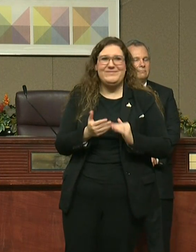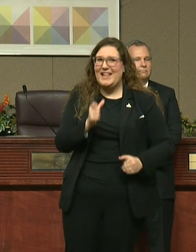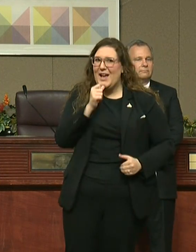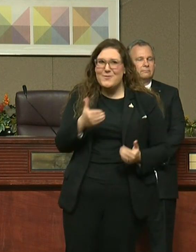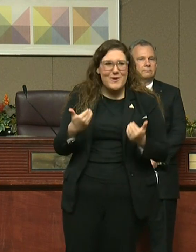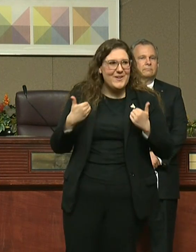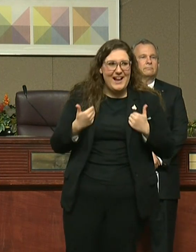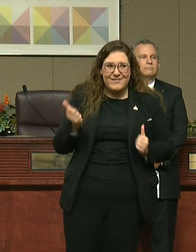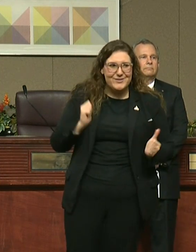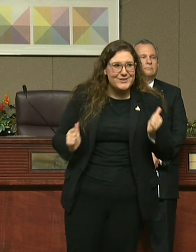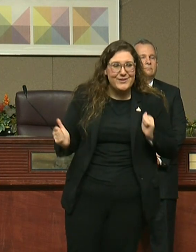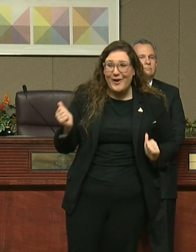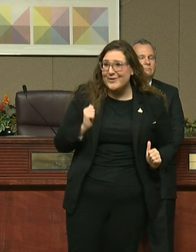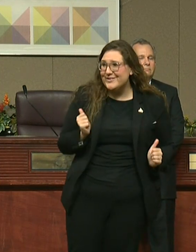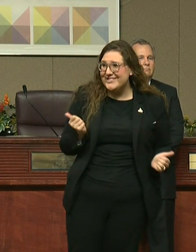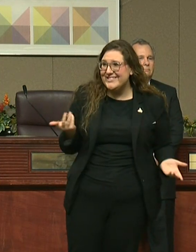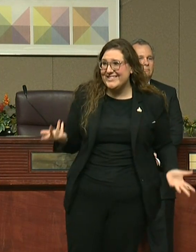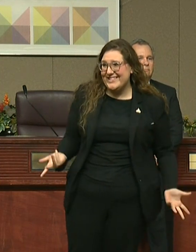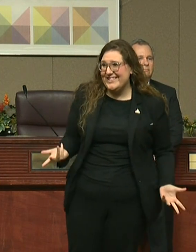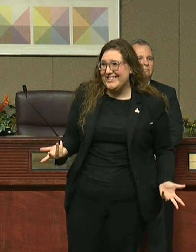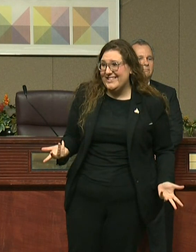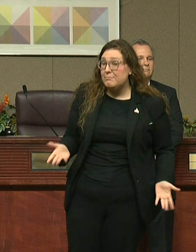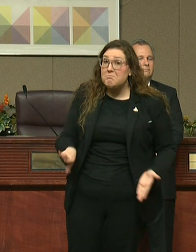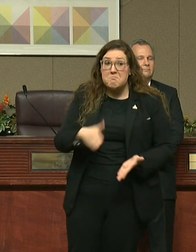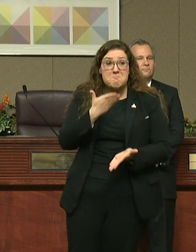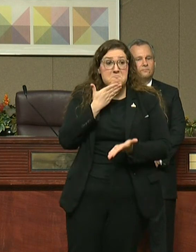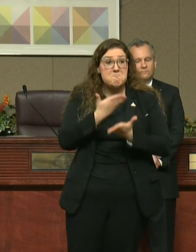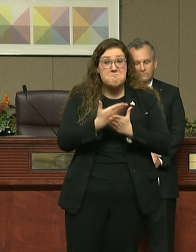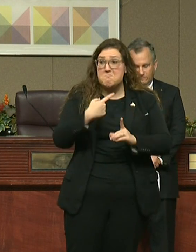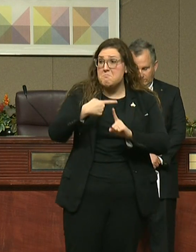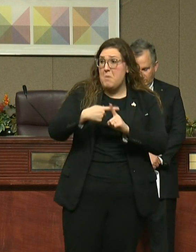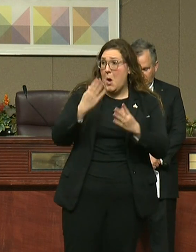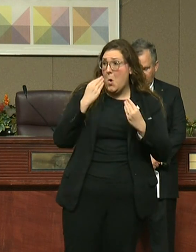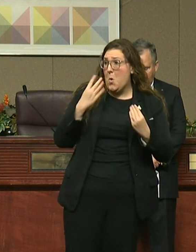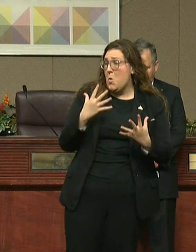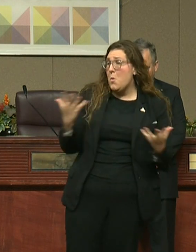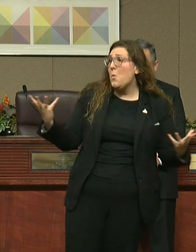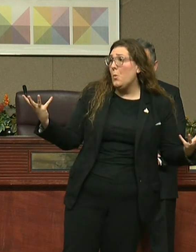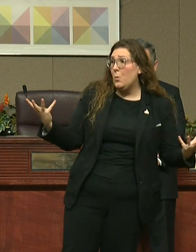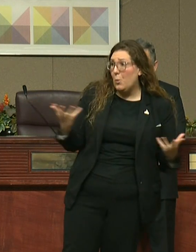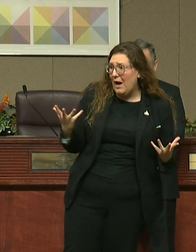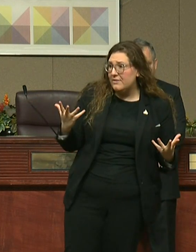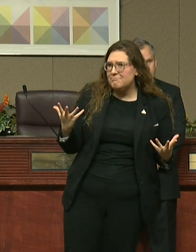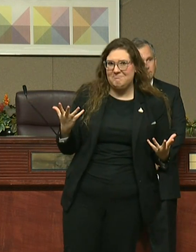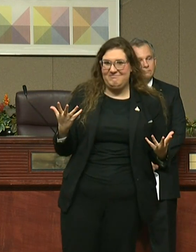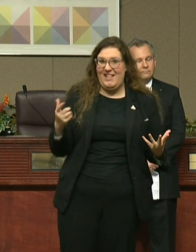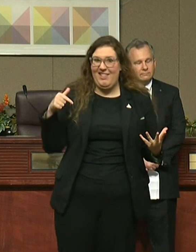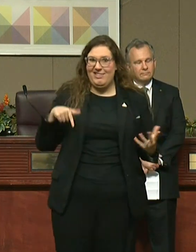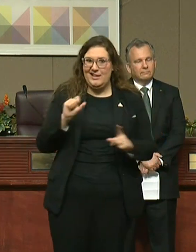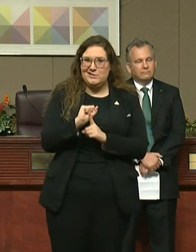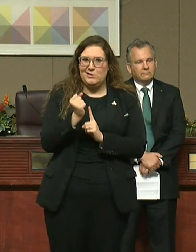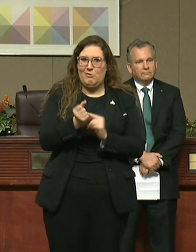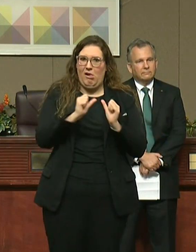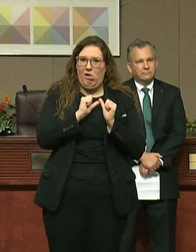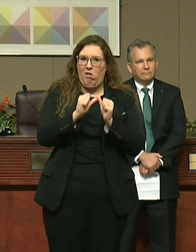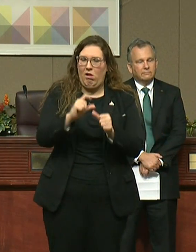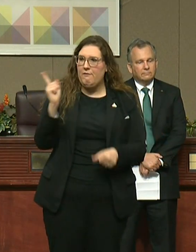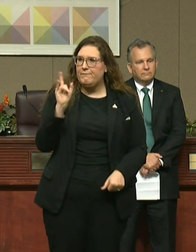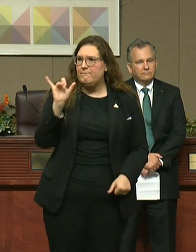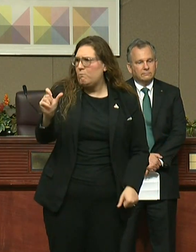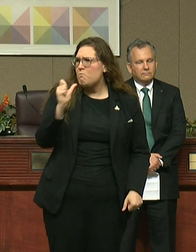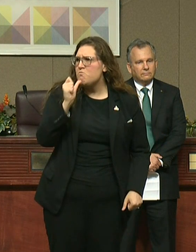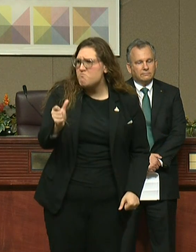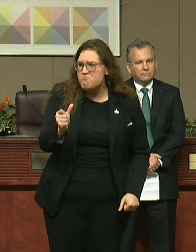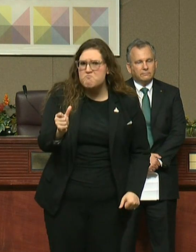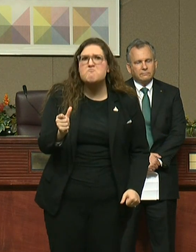time. Now, I think the good news here is that we know that none of this is going to last forever. We know that we will